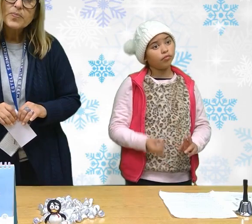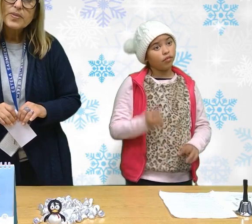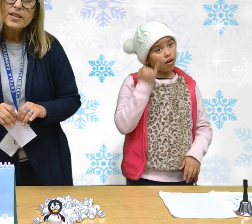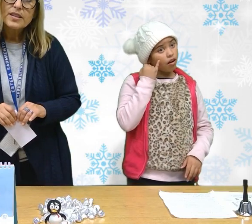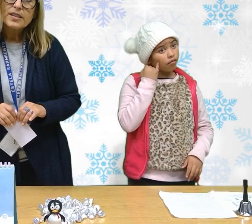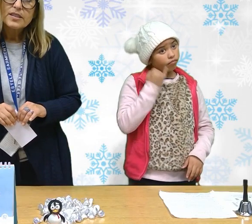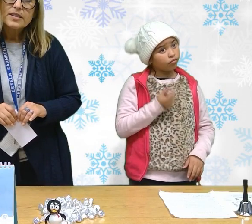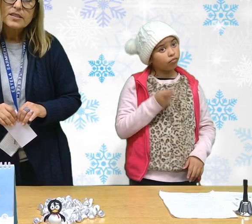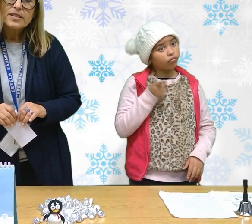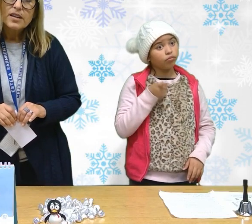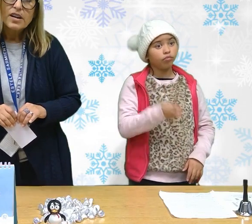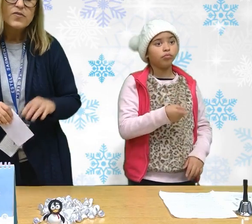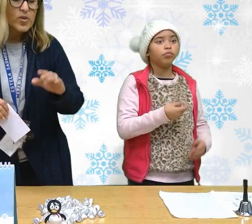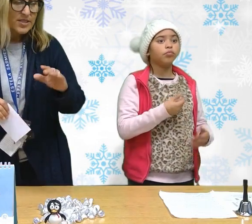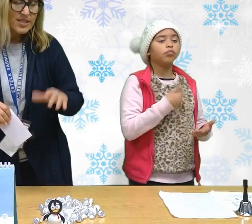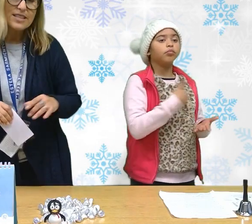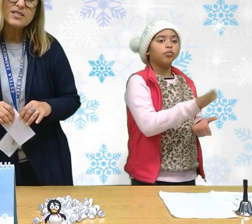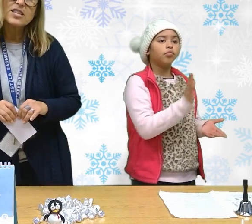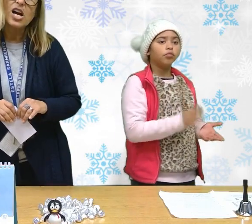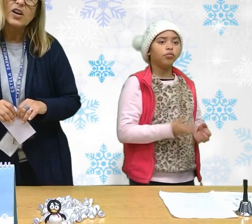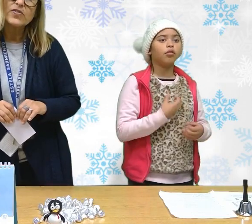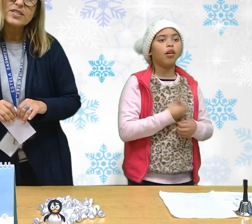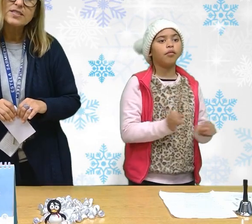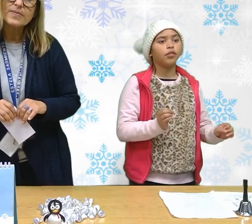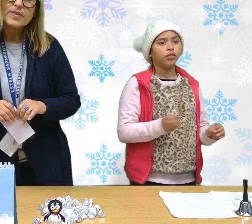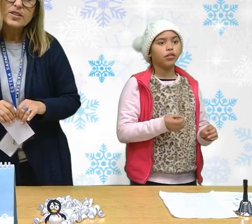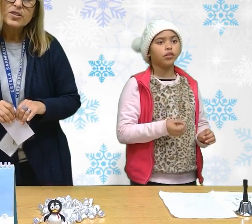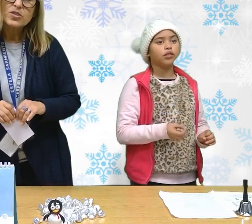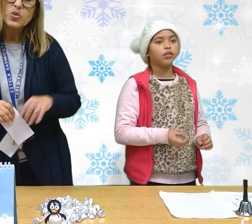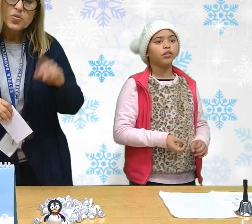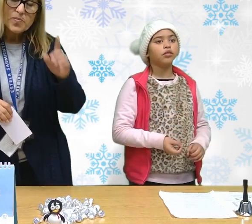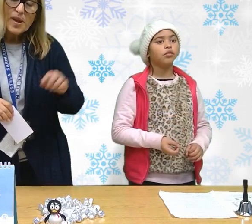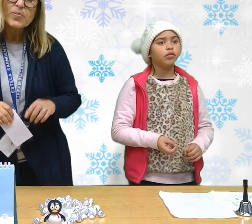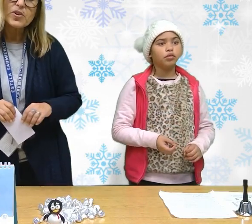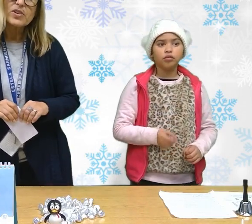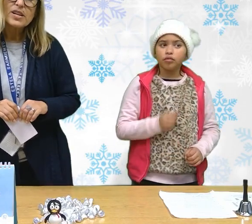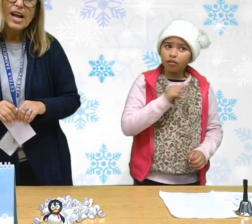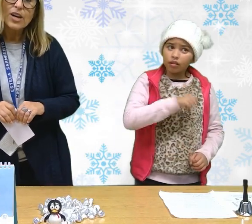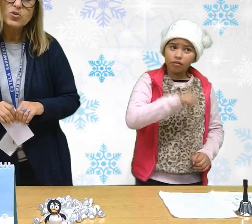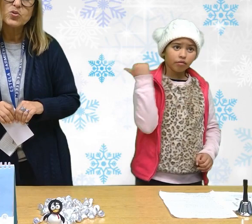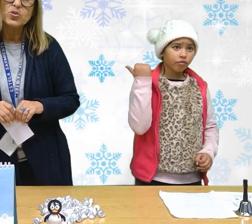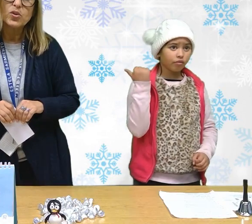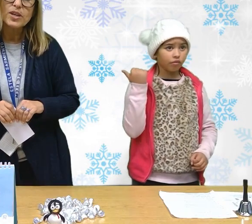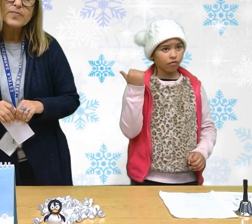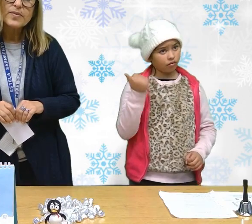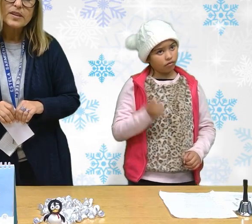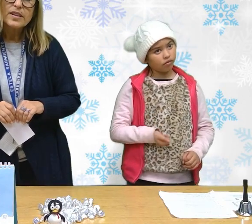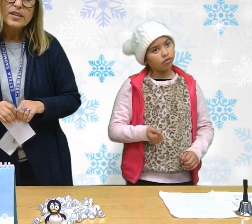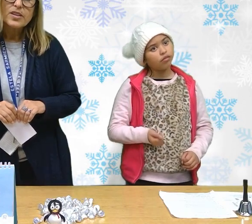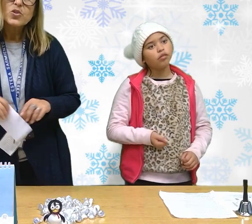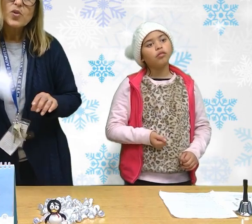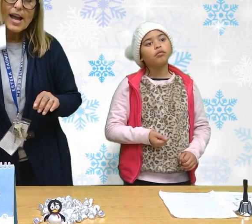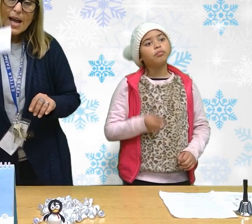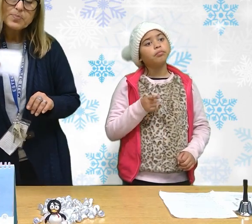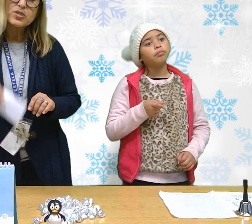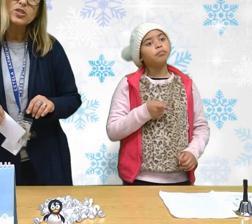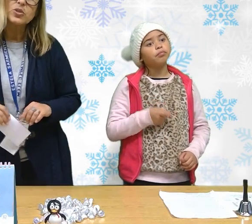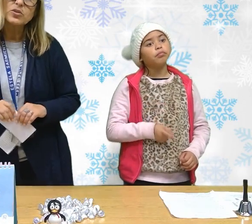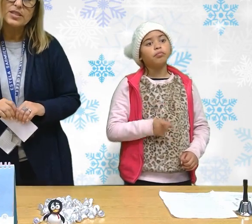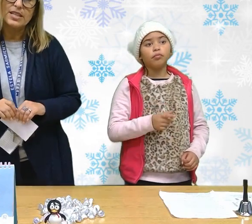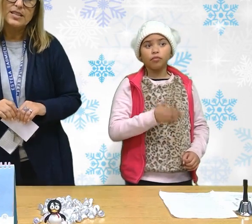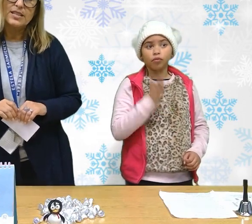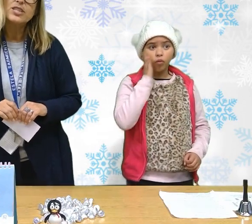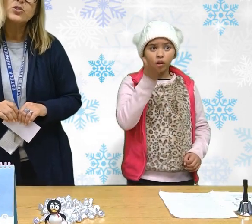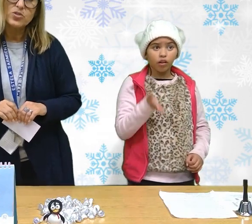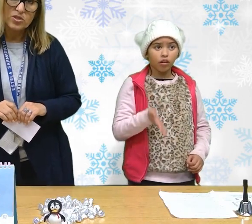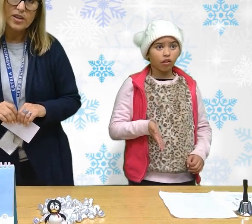timeout, if you are sent to the office to remember how to soar, you